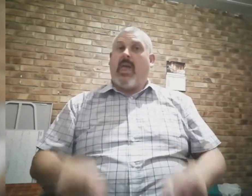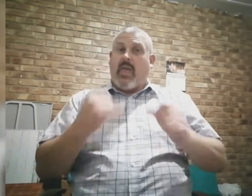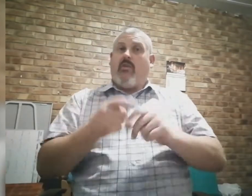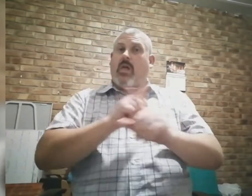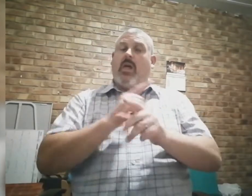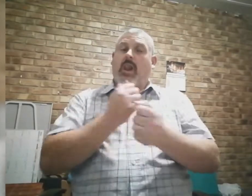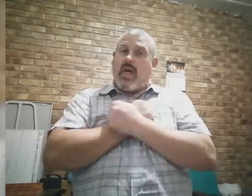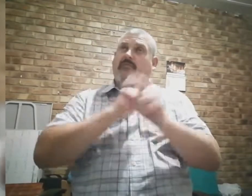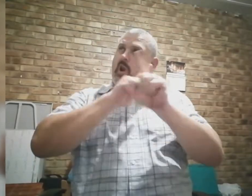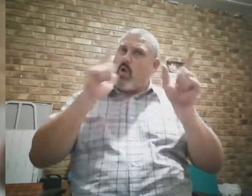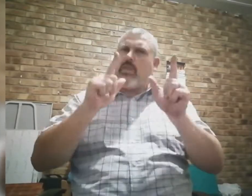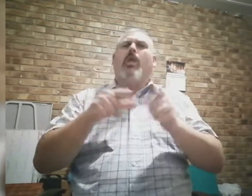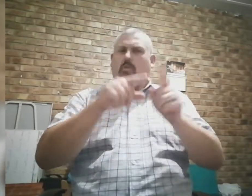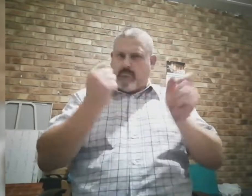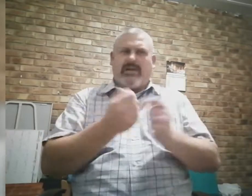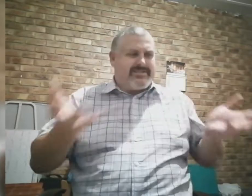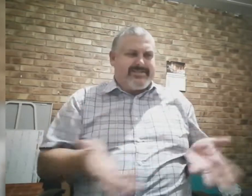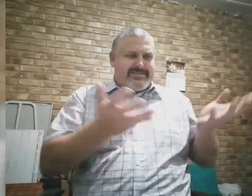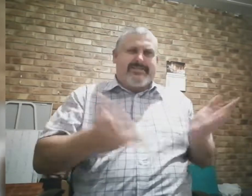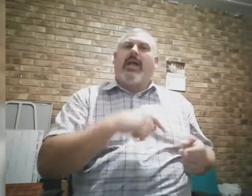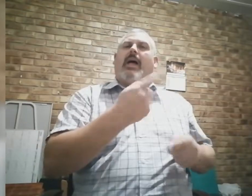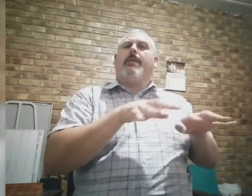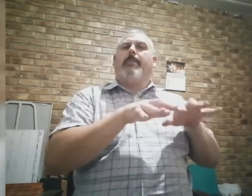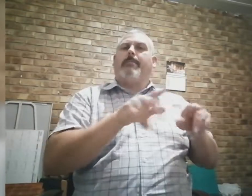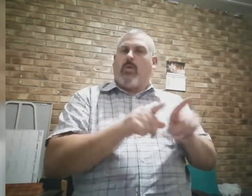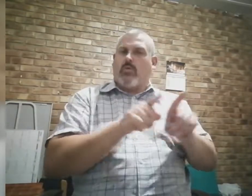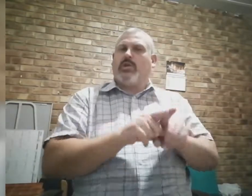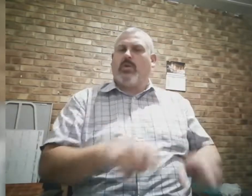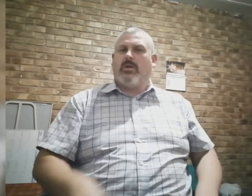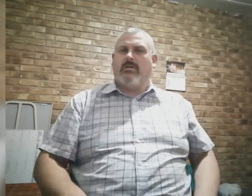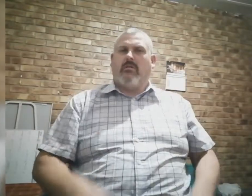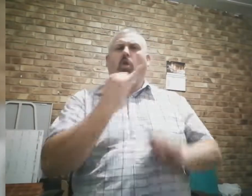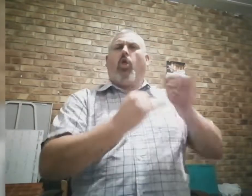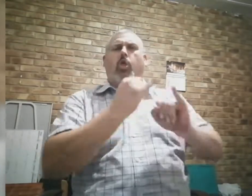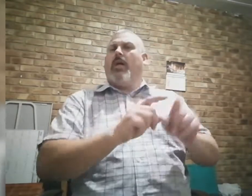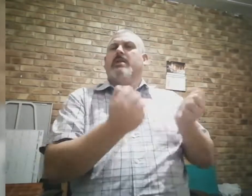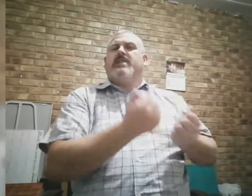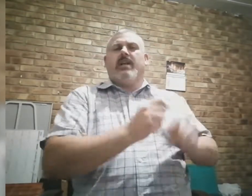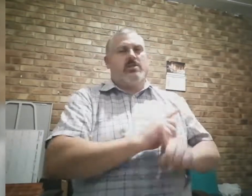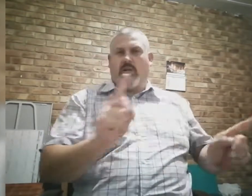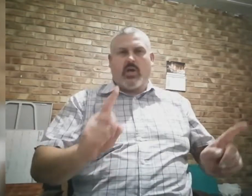If you love the Lord, might other people also judge me.